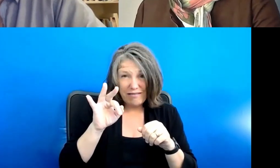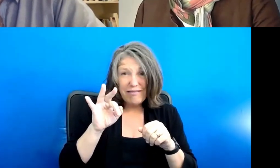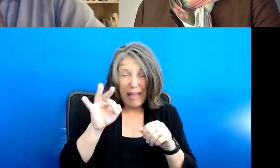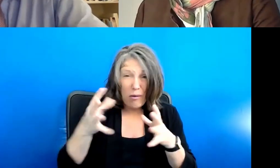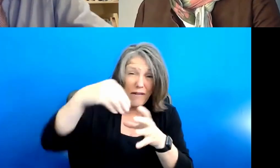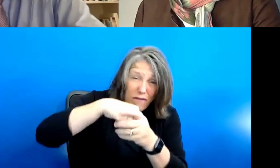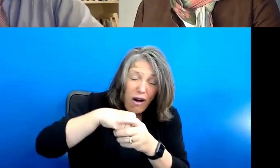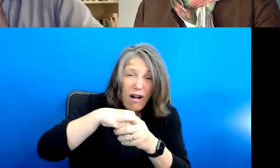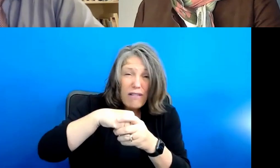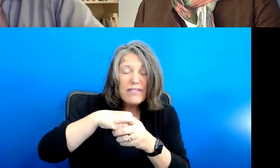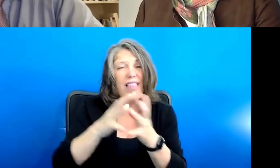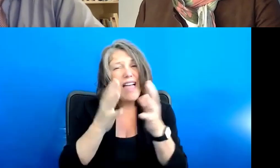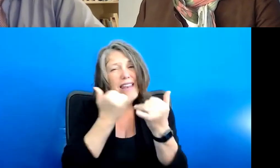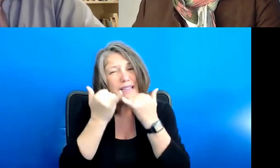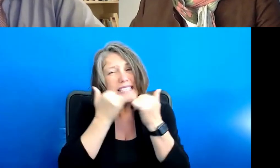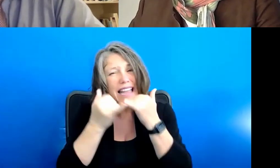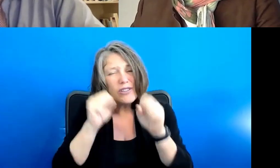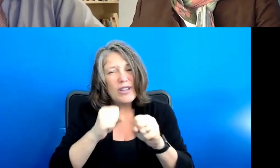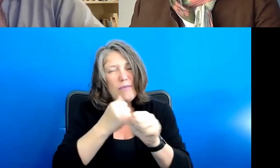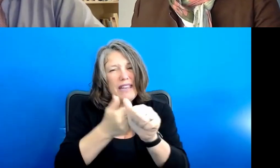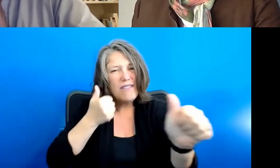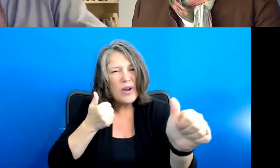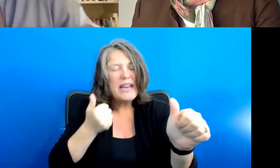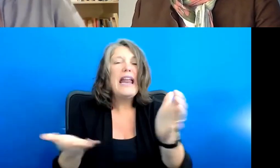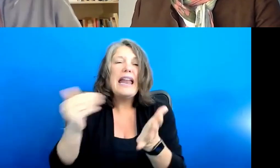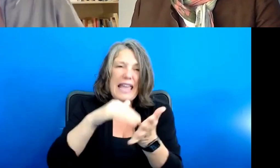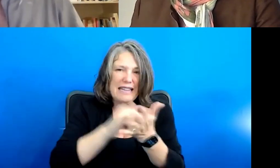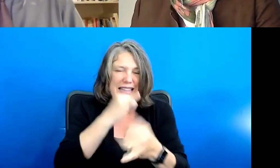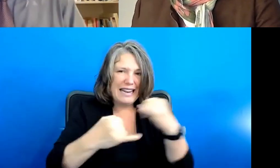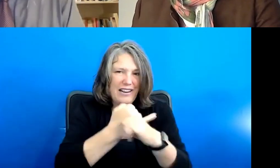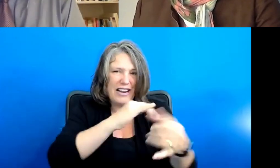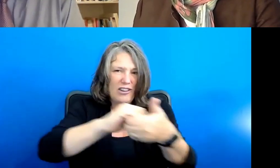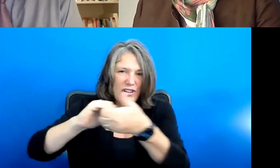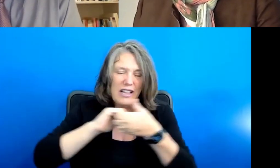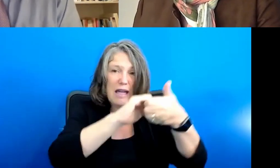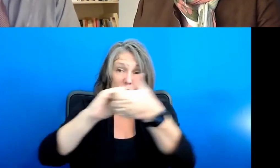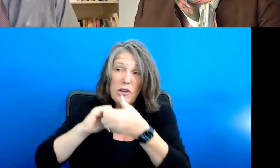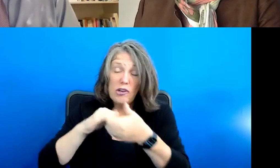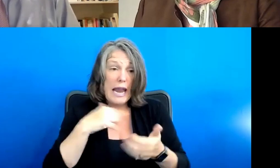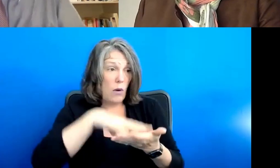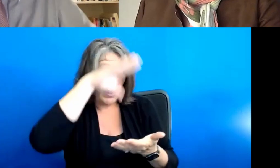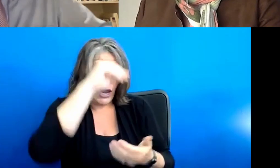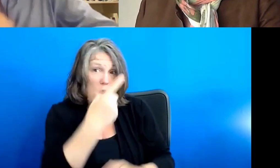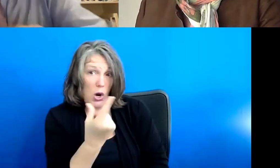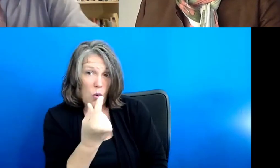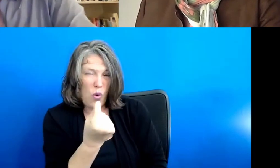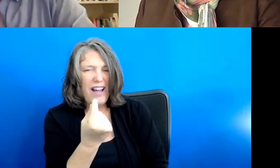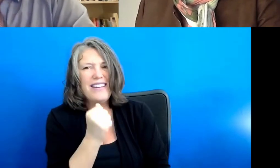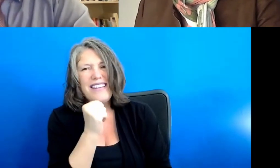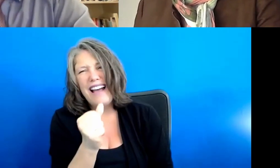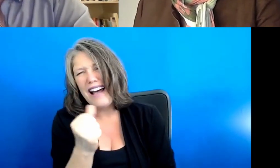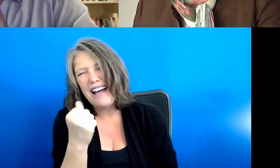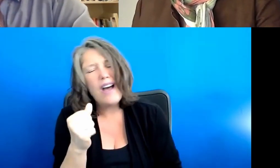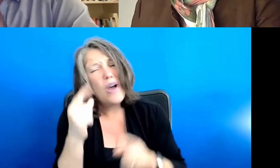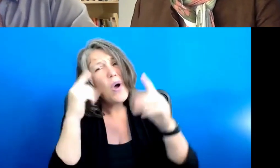Right. And it's that international collaboration again, and what we learned from this. Hopefully not for that next global